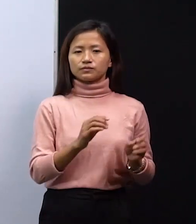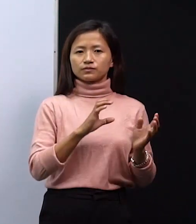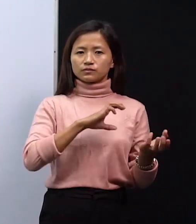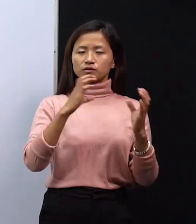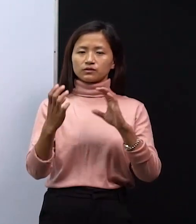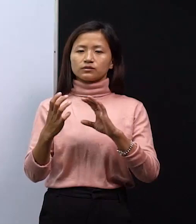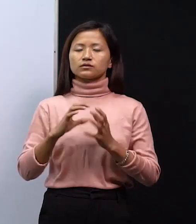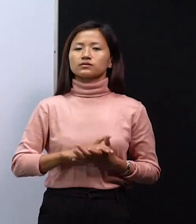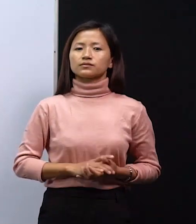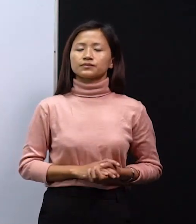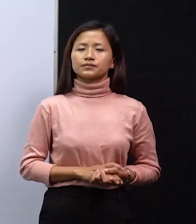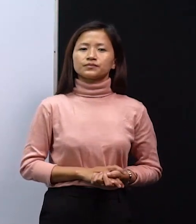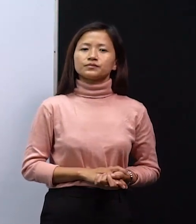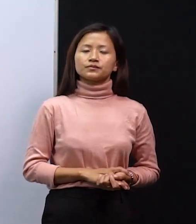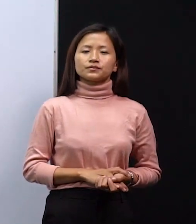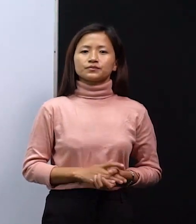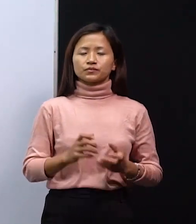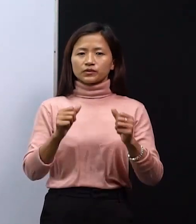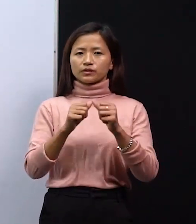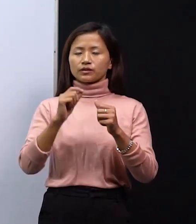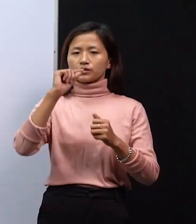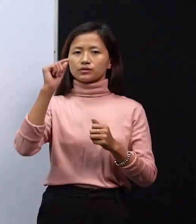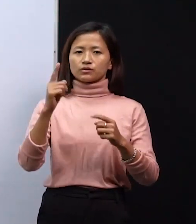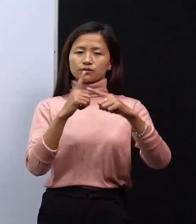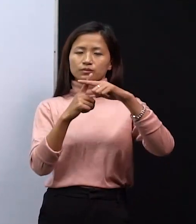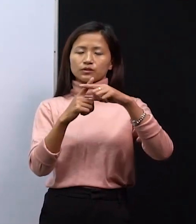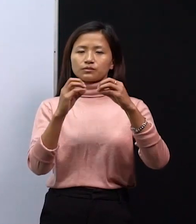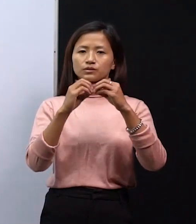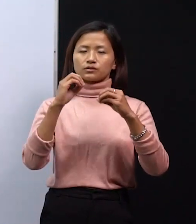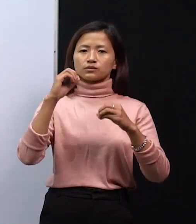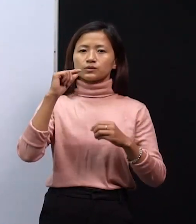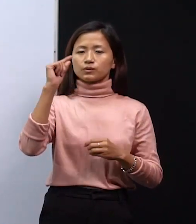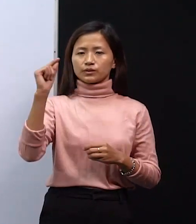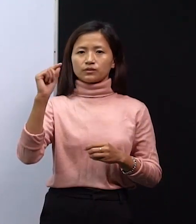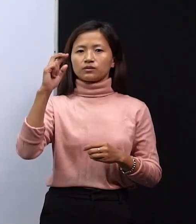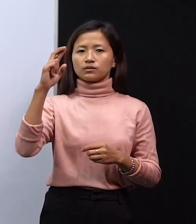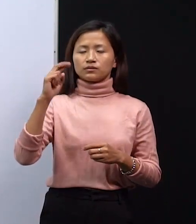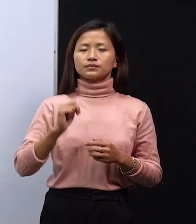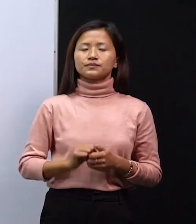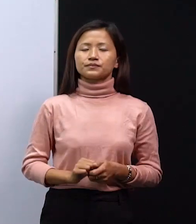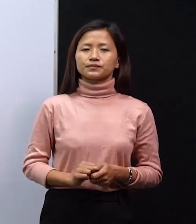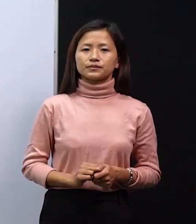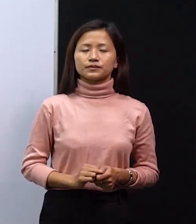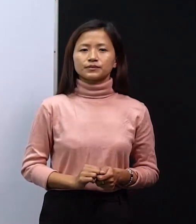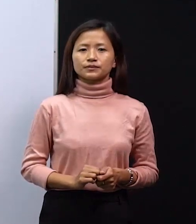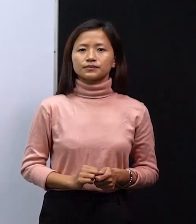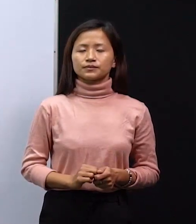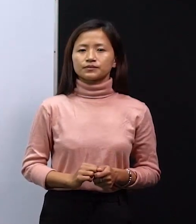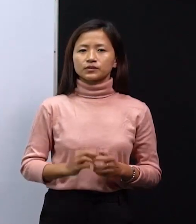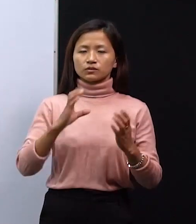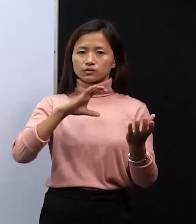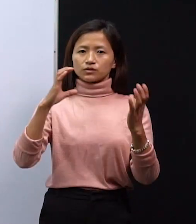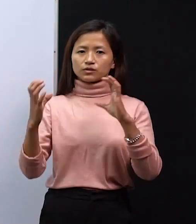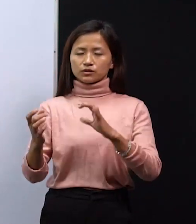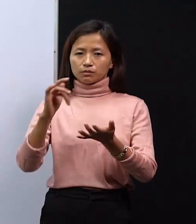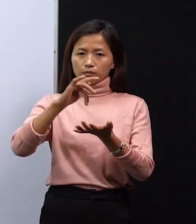the changes will be like this: a square plus b square is given like this, right? But now we're going to change the position